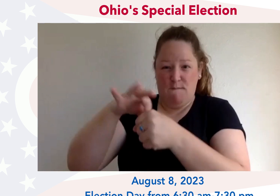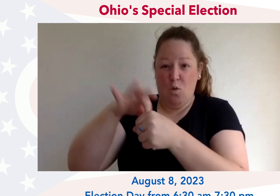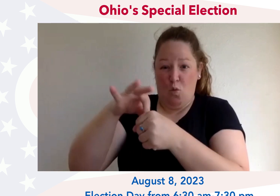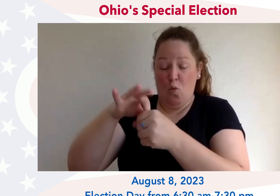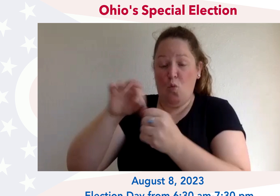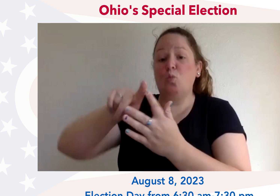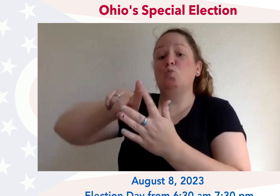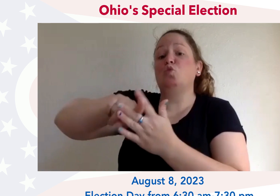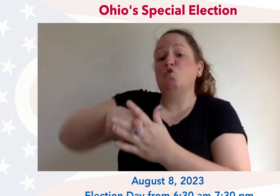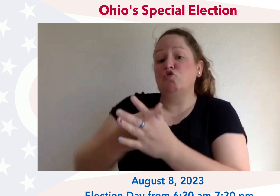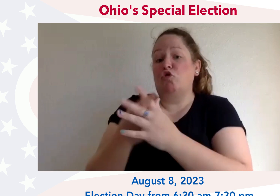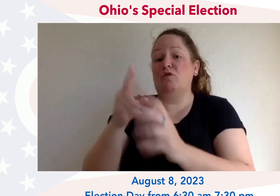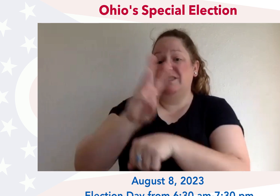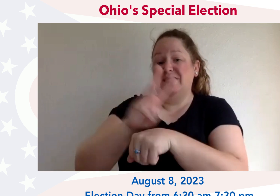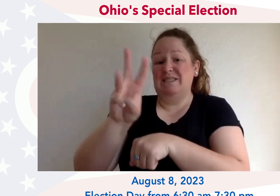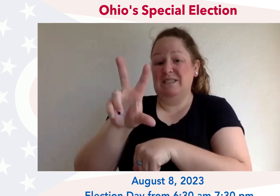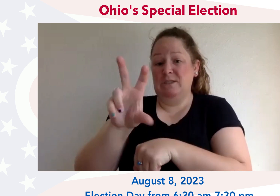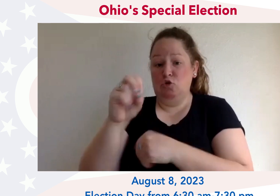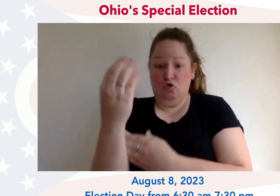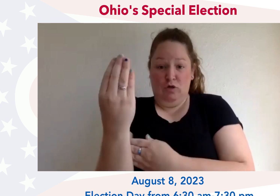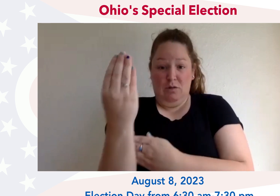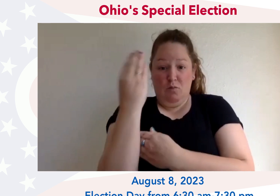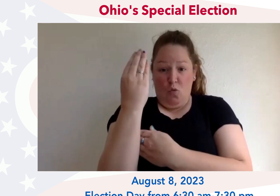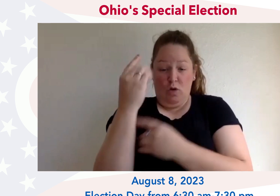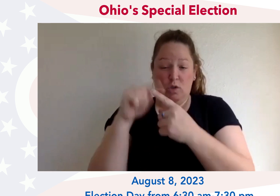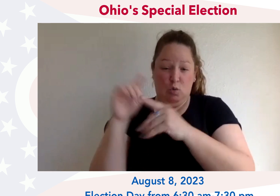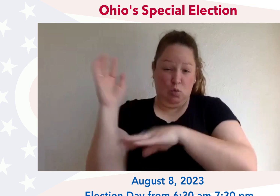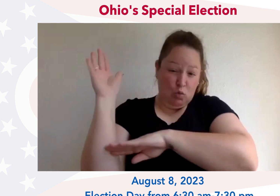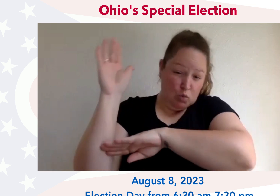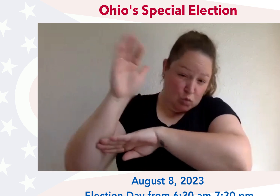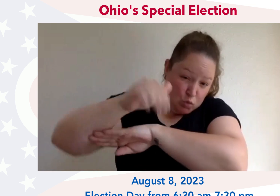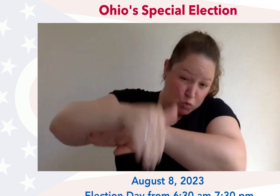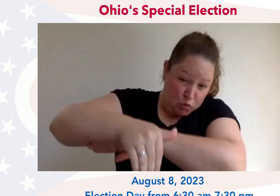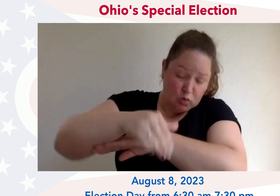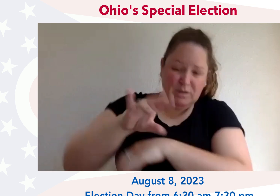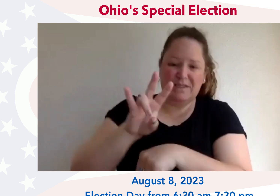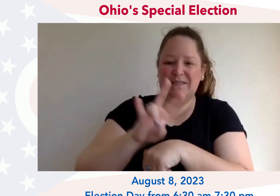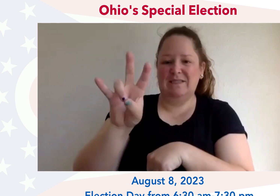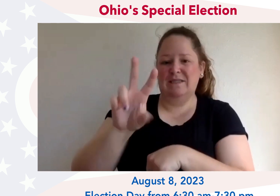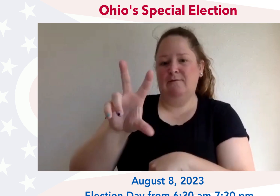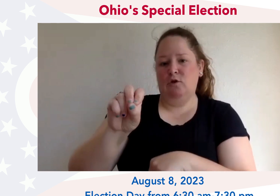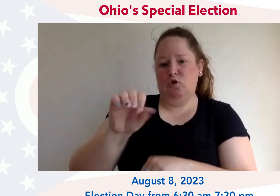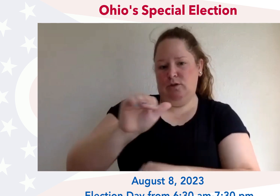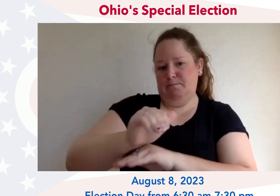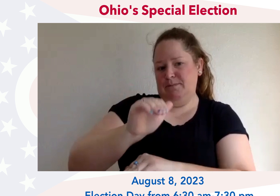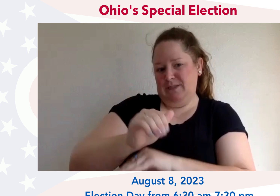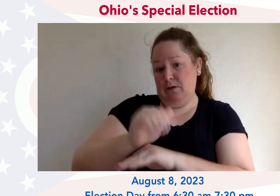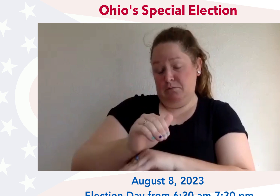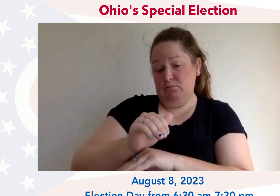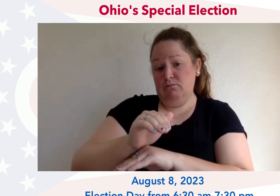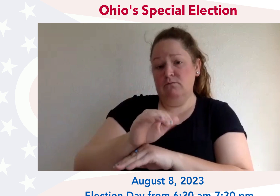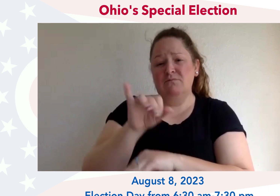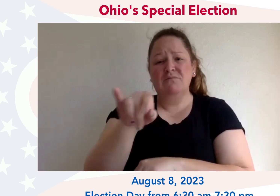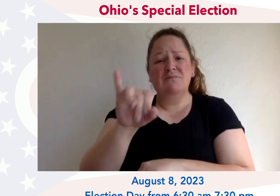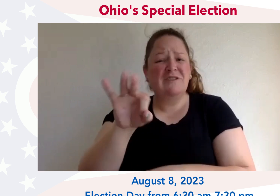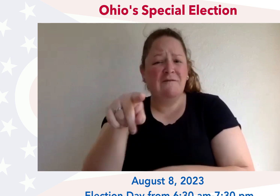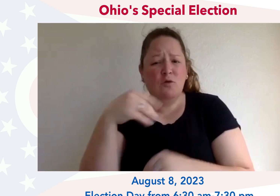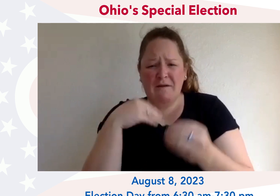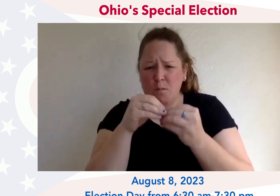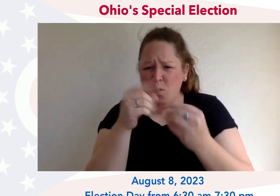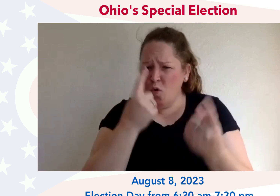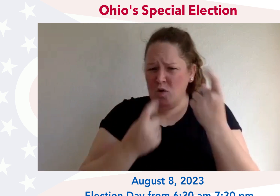That is when you can go to the polls and start voting at 6:30 in the morning until 7:30 at